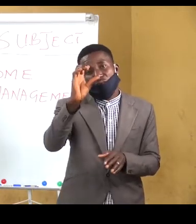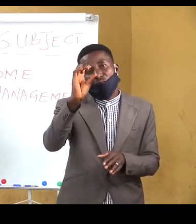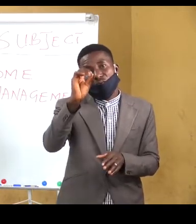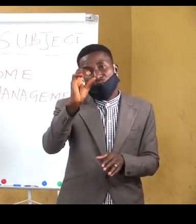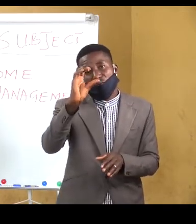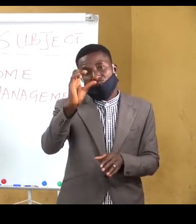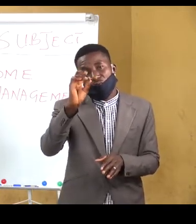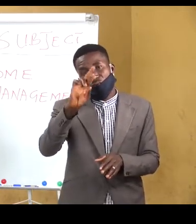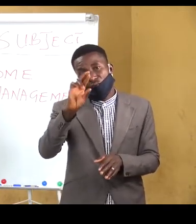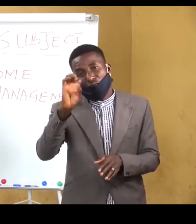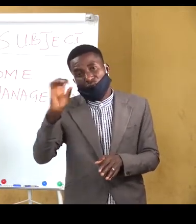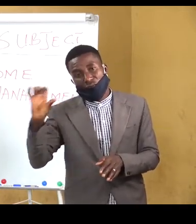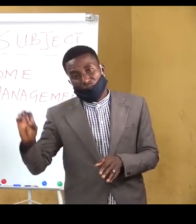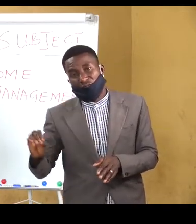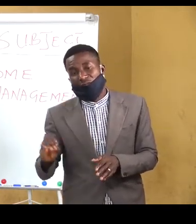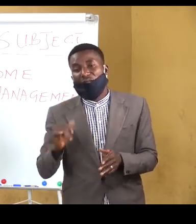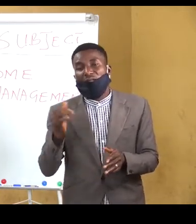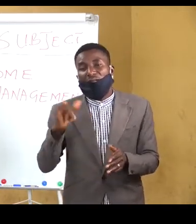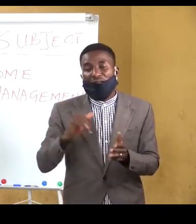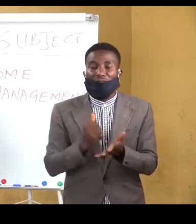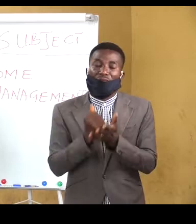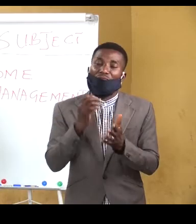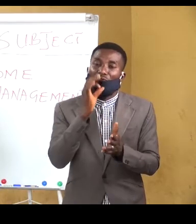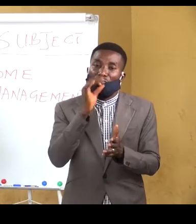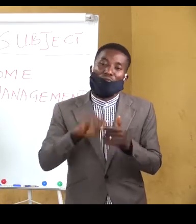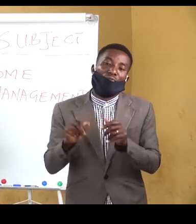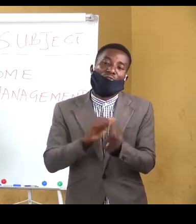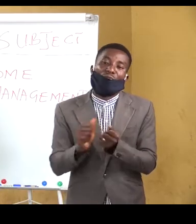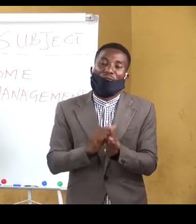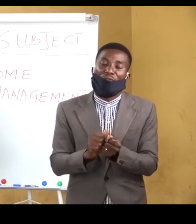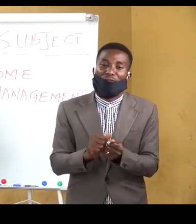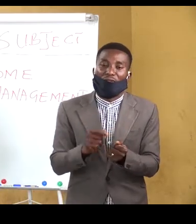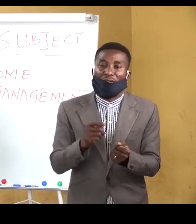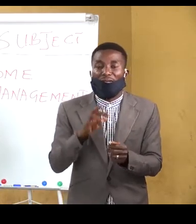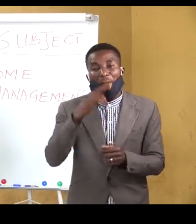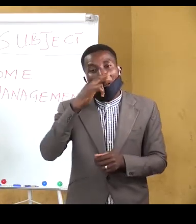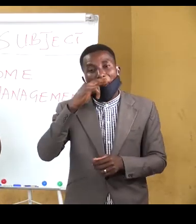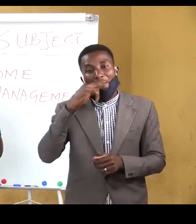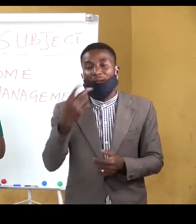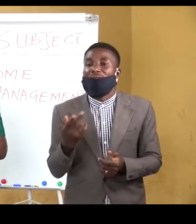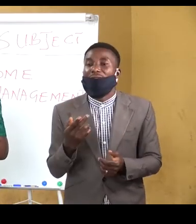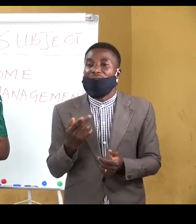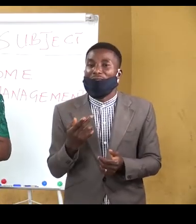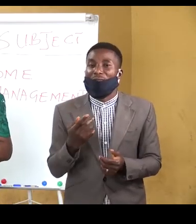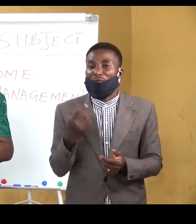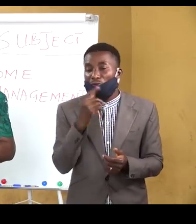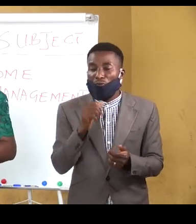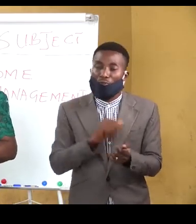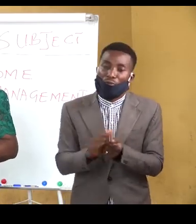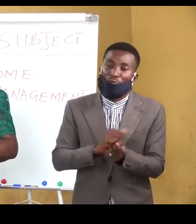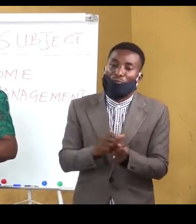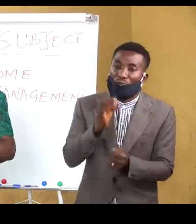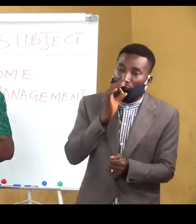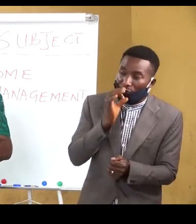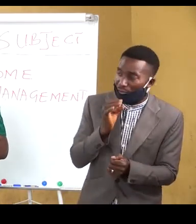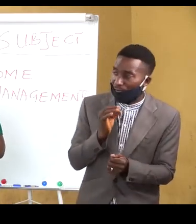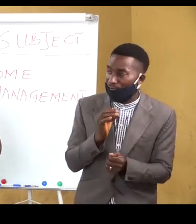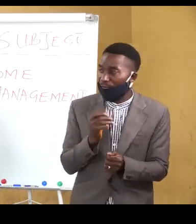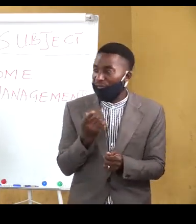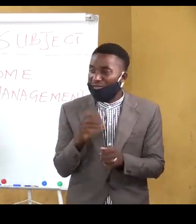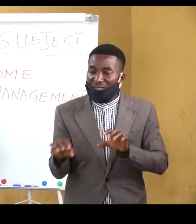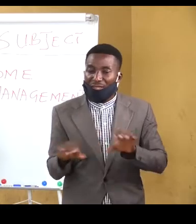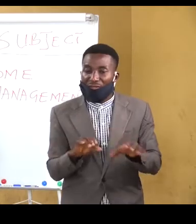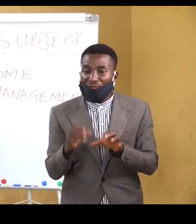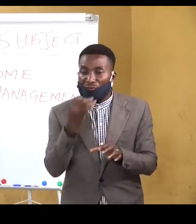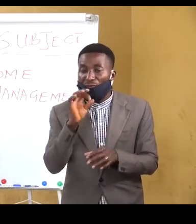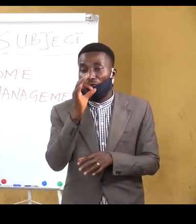also help food what? To spoil easily. Rodents like rats and mice also tends to spoil food. Then the action of